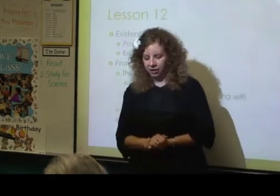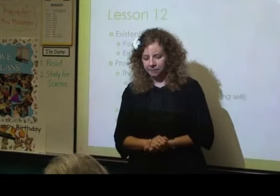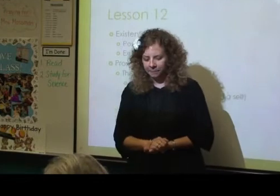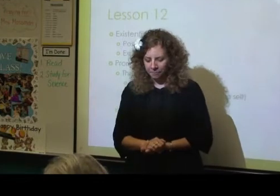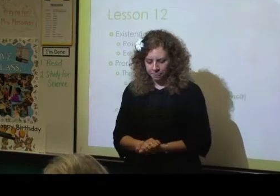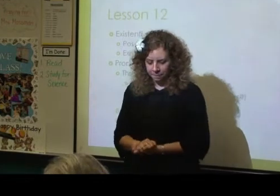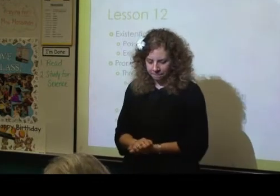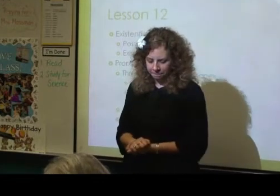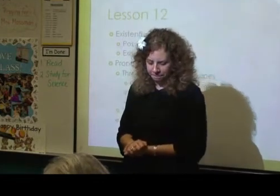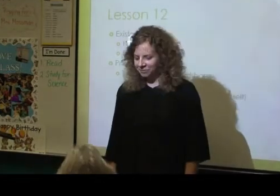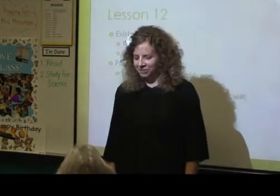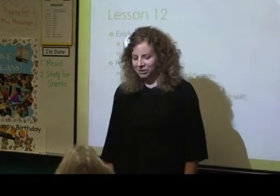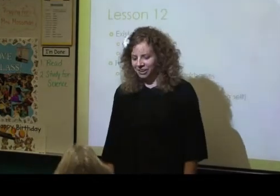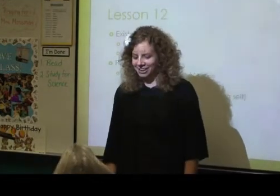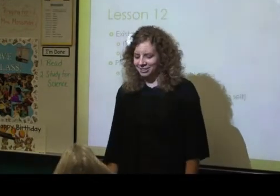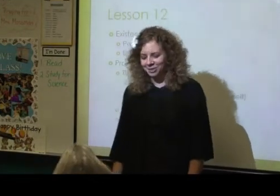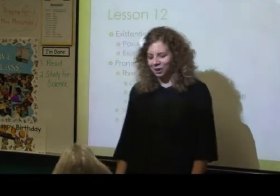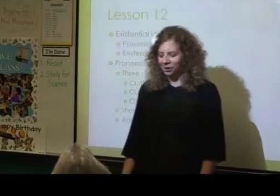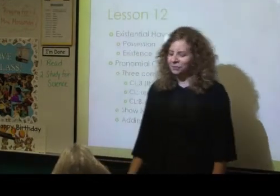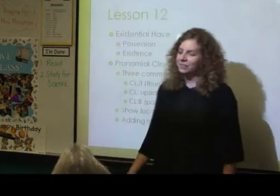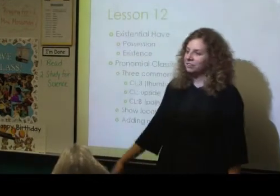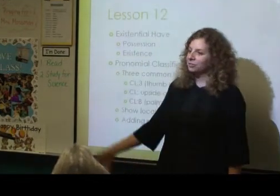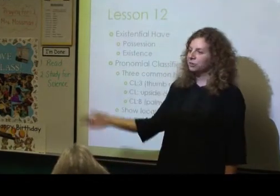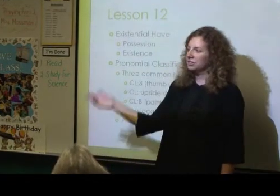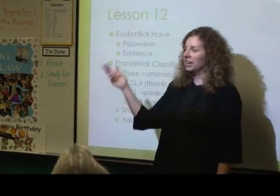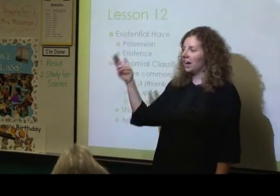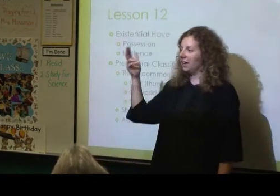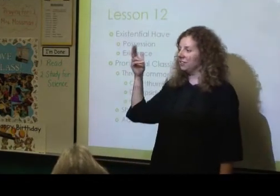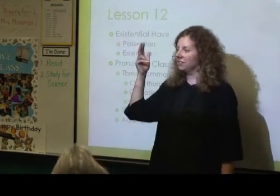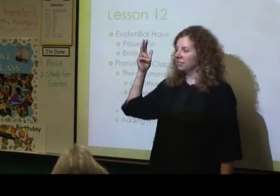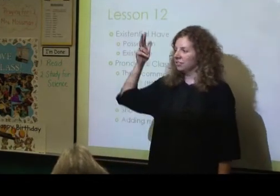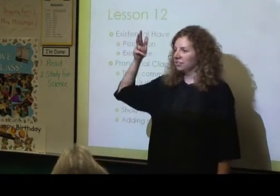Okay. Okay, so we're going to have